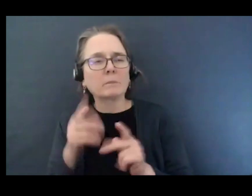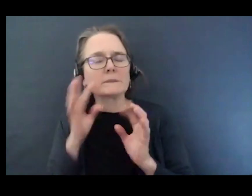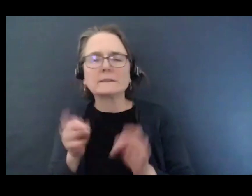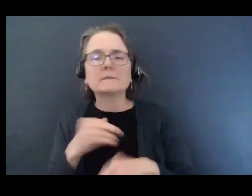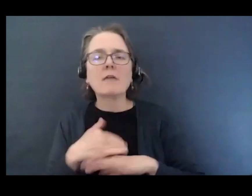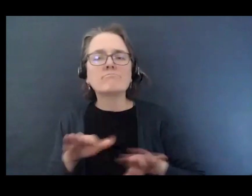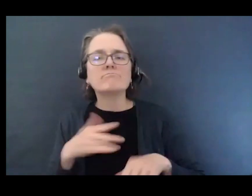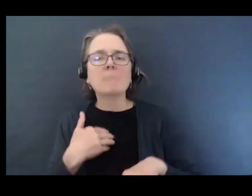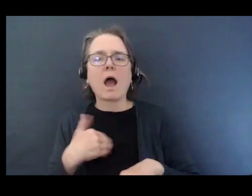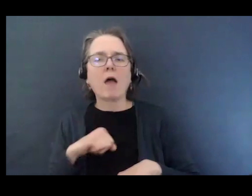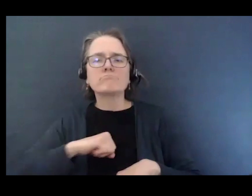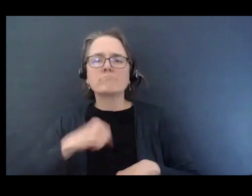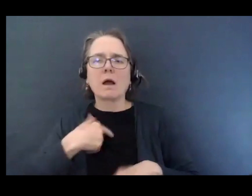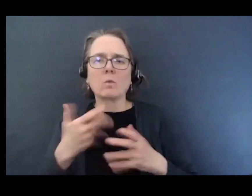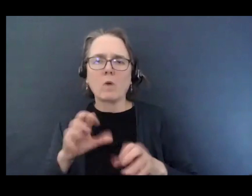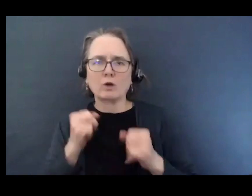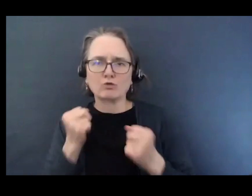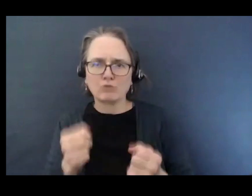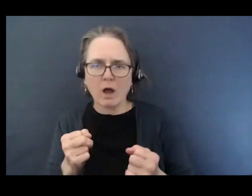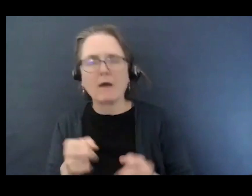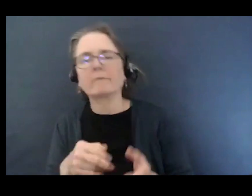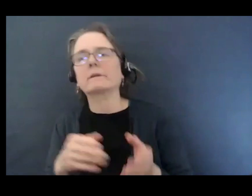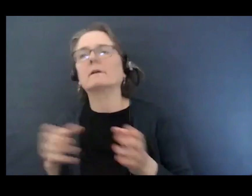disabilities versus older adults